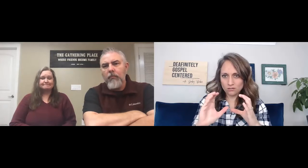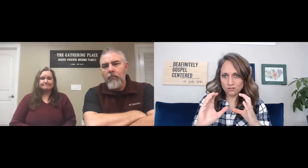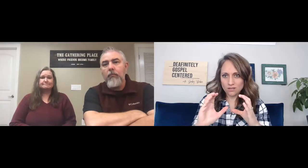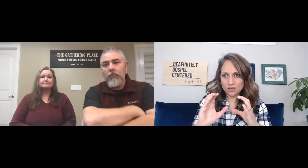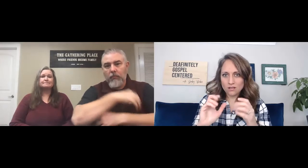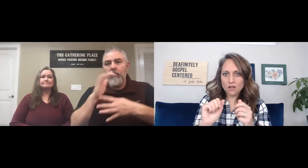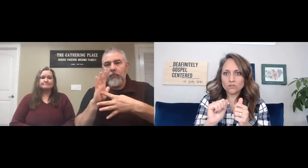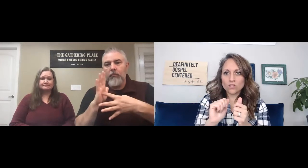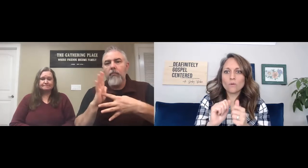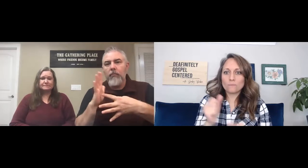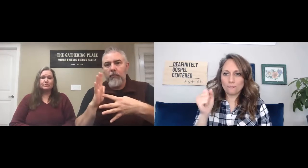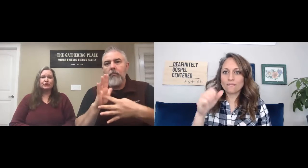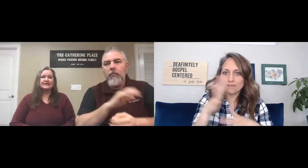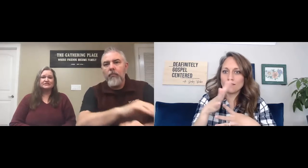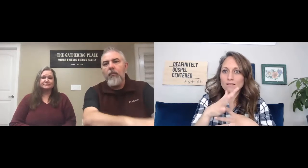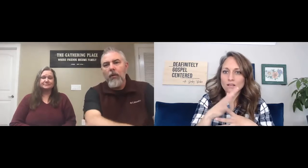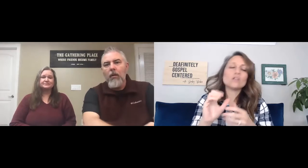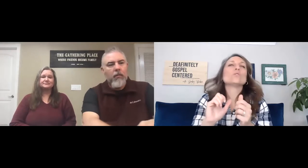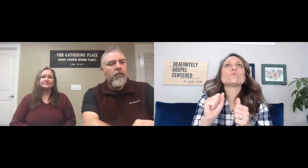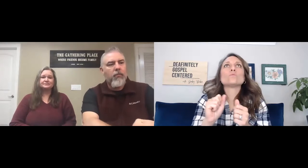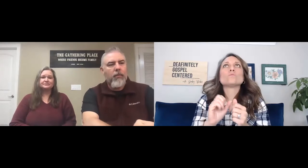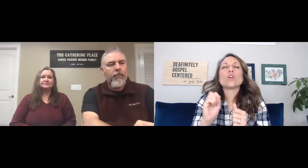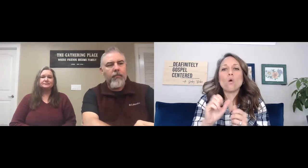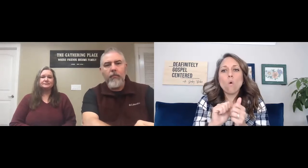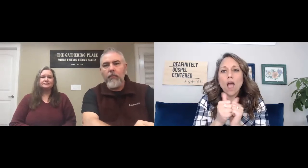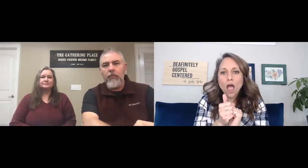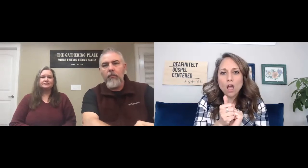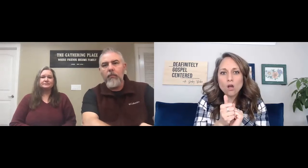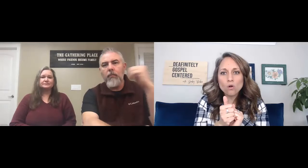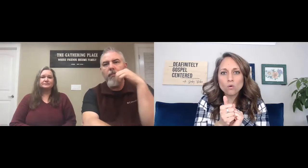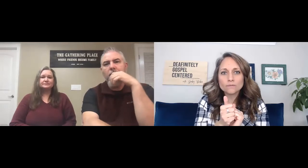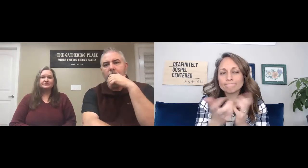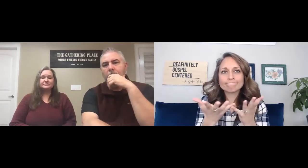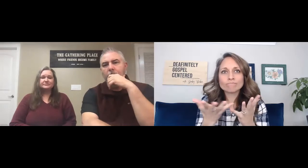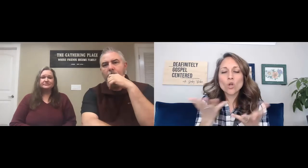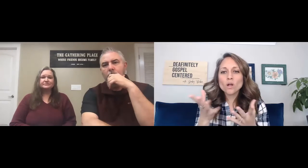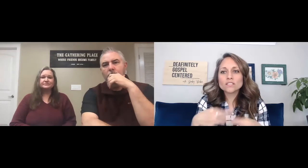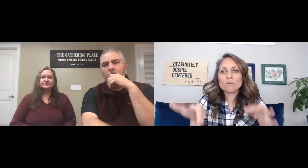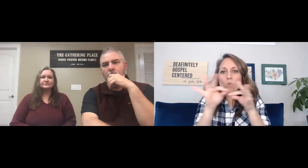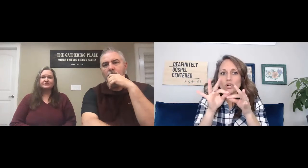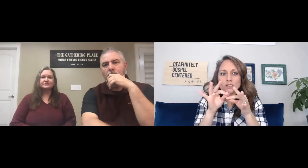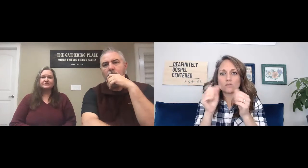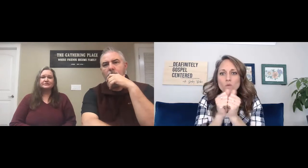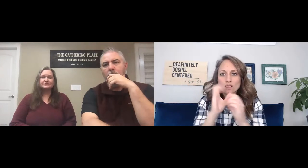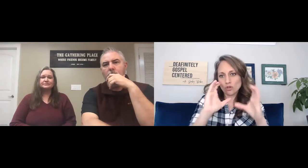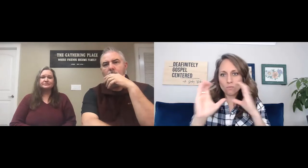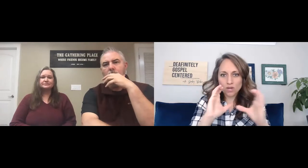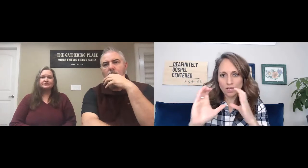about earlier. So you said the first one is communication. So tell me what makes communication